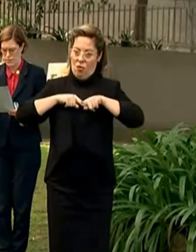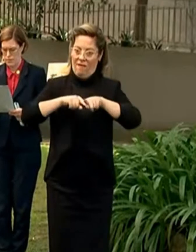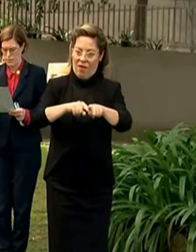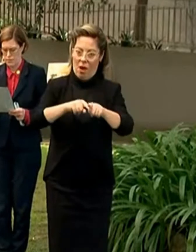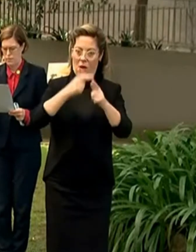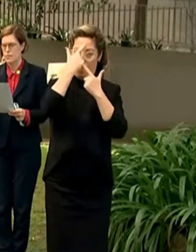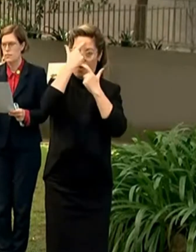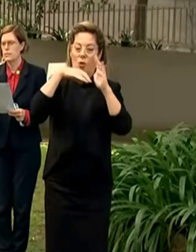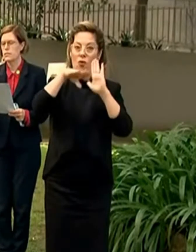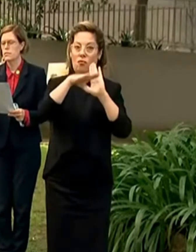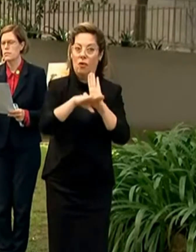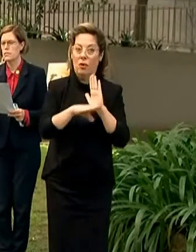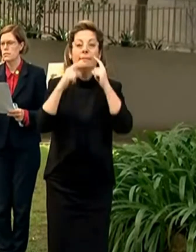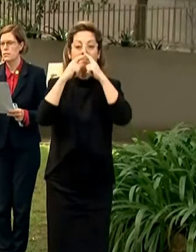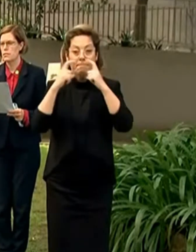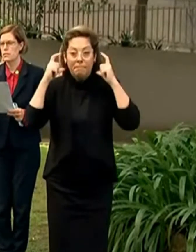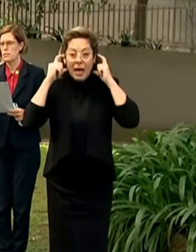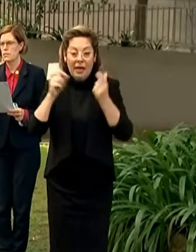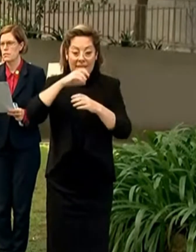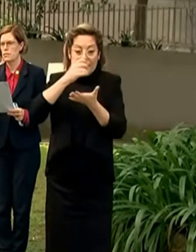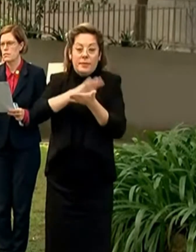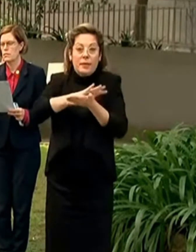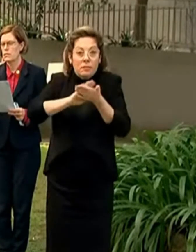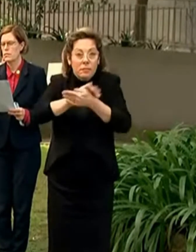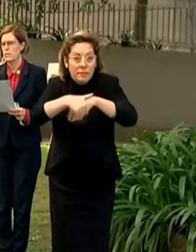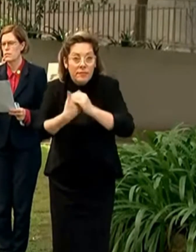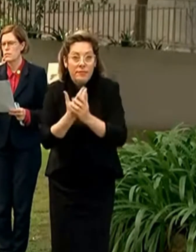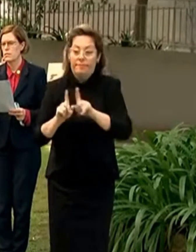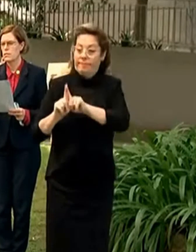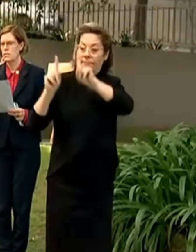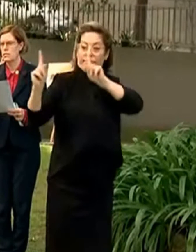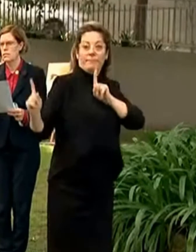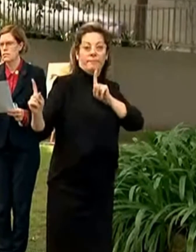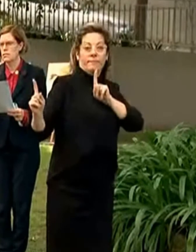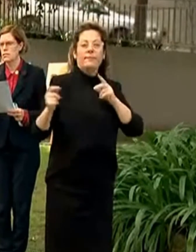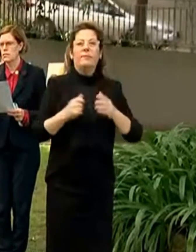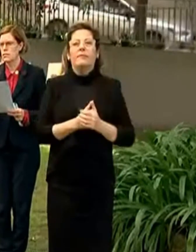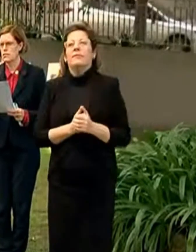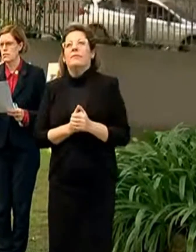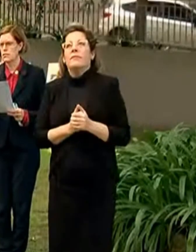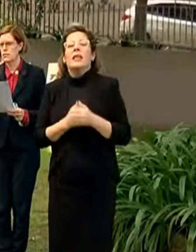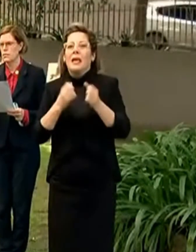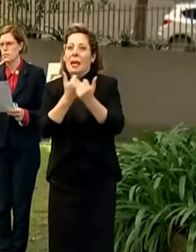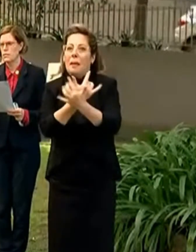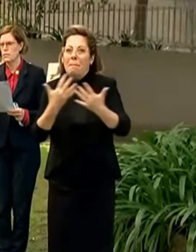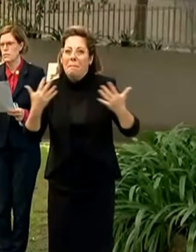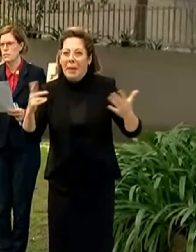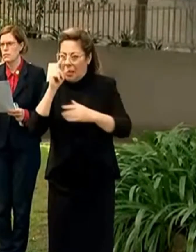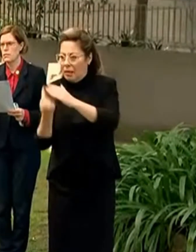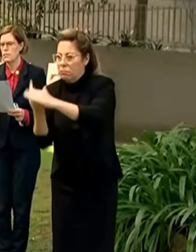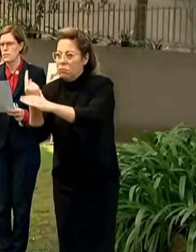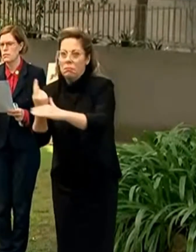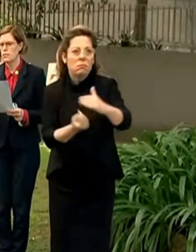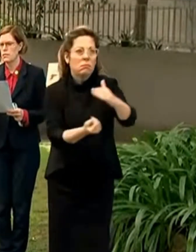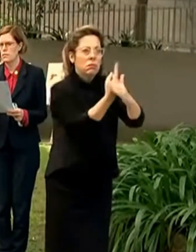that is arising. Please note that the health advice is evolving. I know it might sound concerning when there's a number of venues being identified